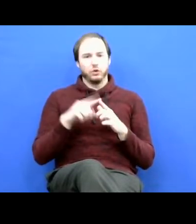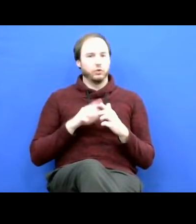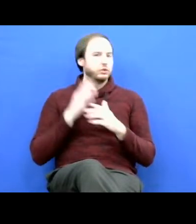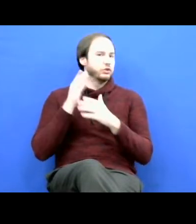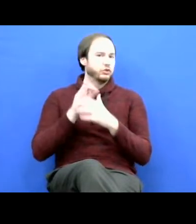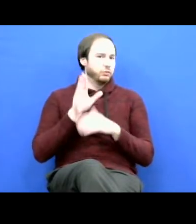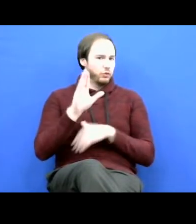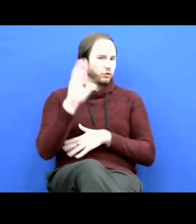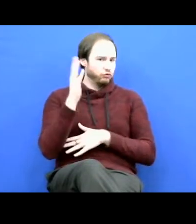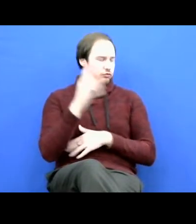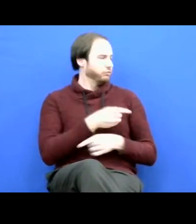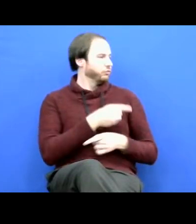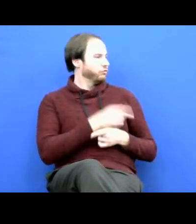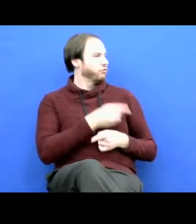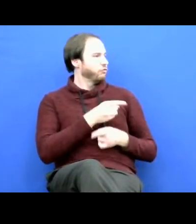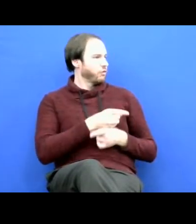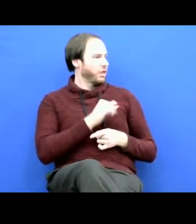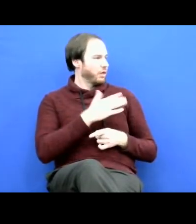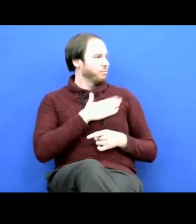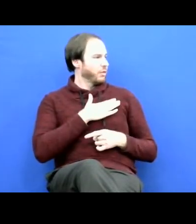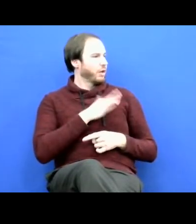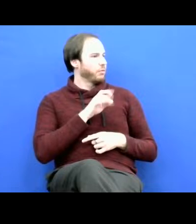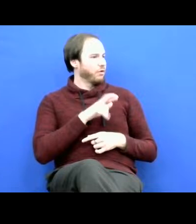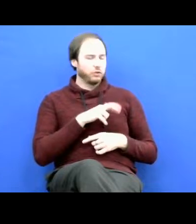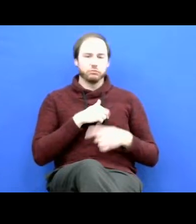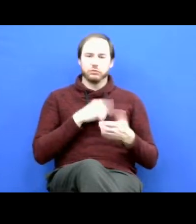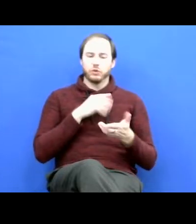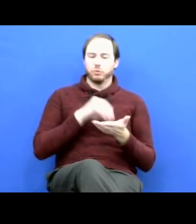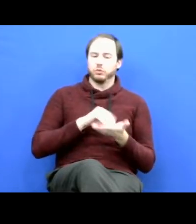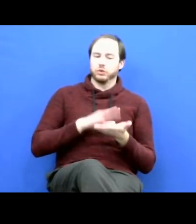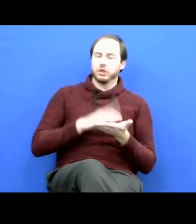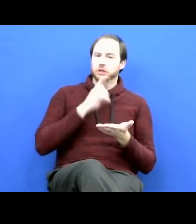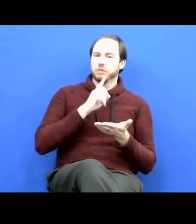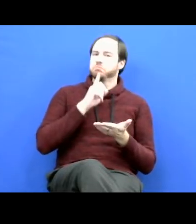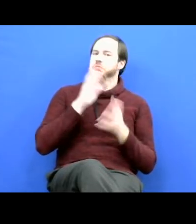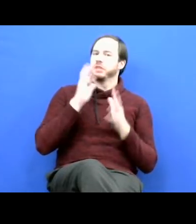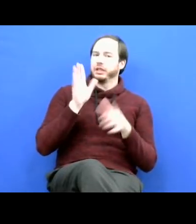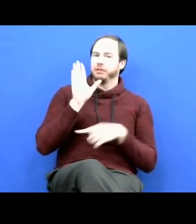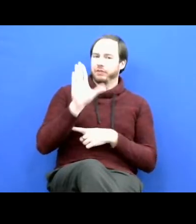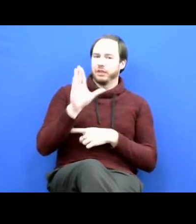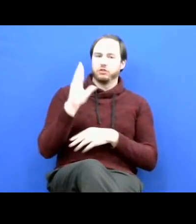the trees. Right. That are in the buffer. So I'm just going to add that as a condition.